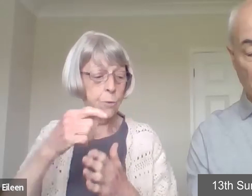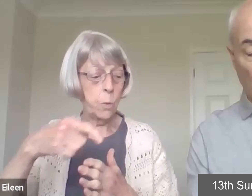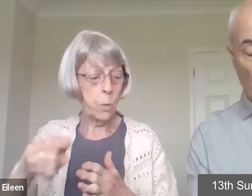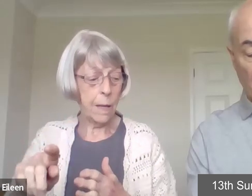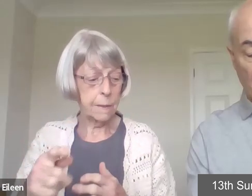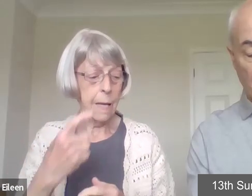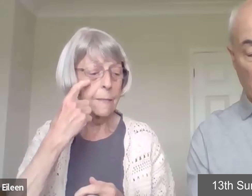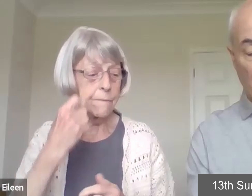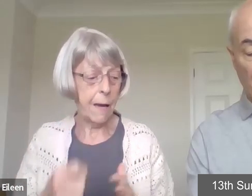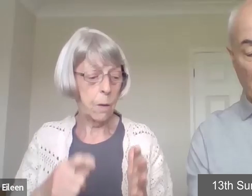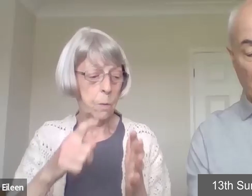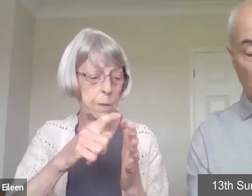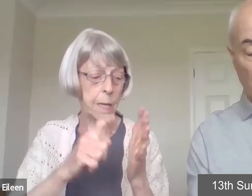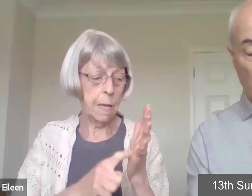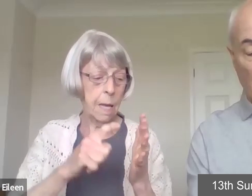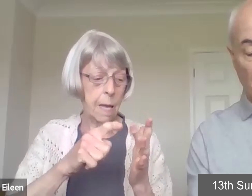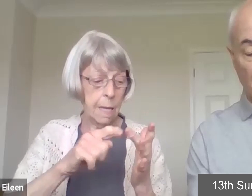Elijah went and he found Elisha,